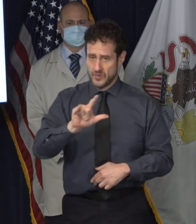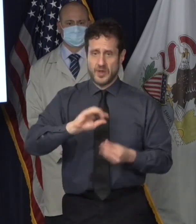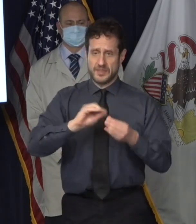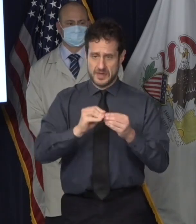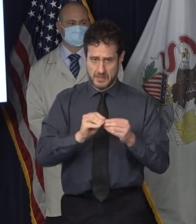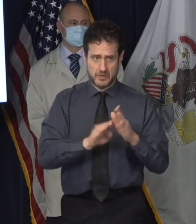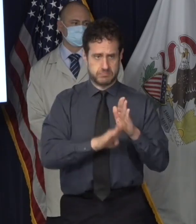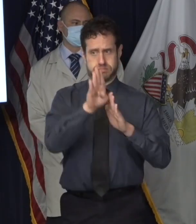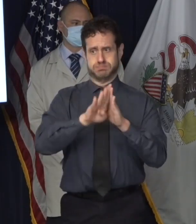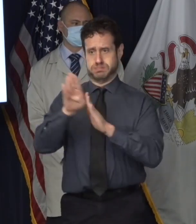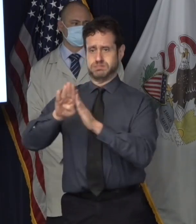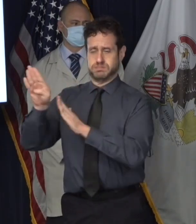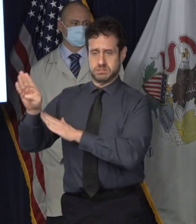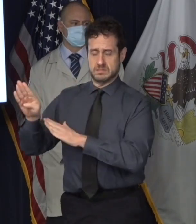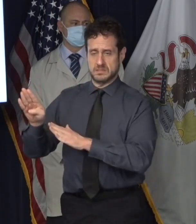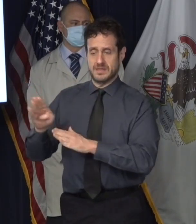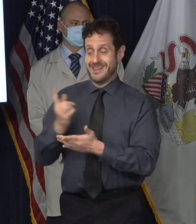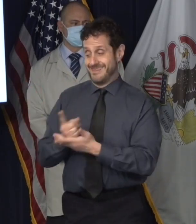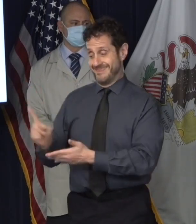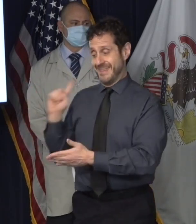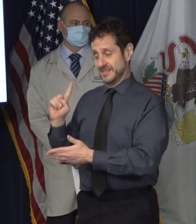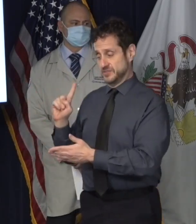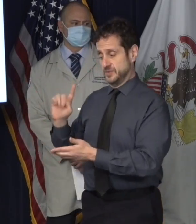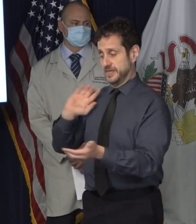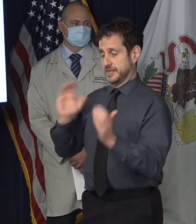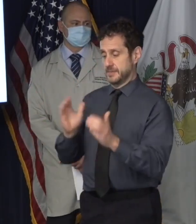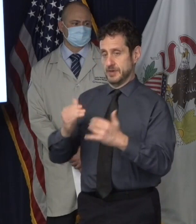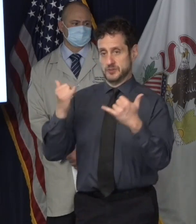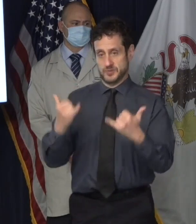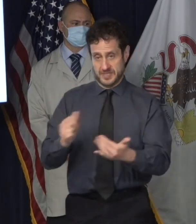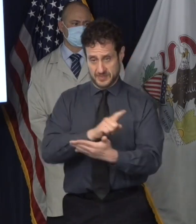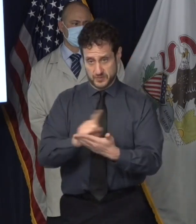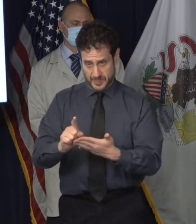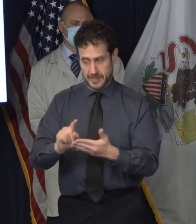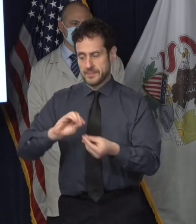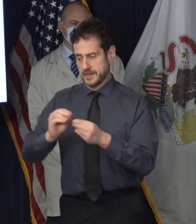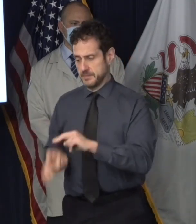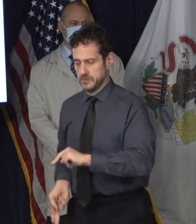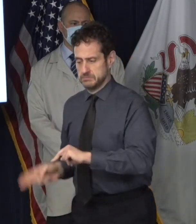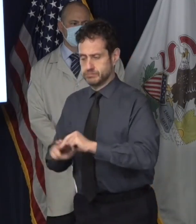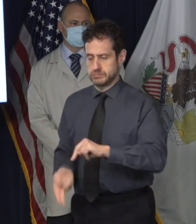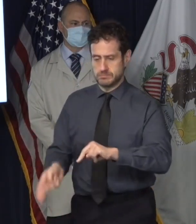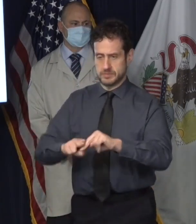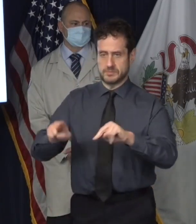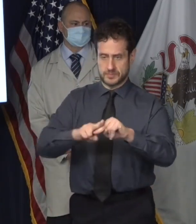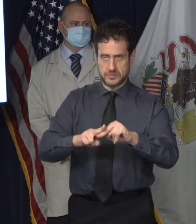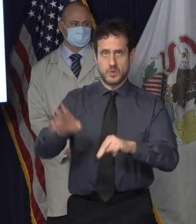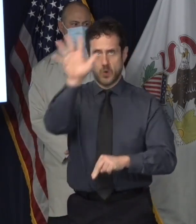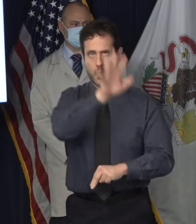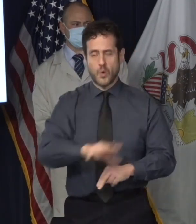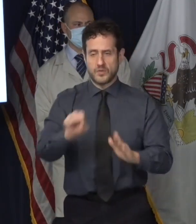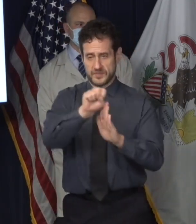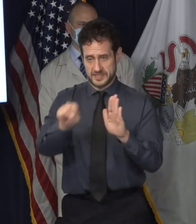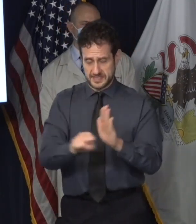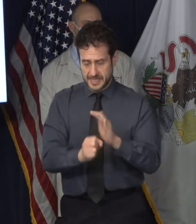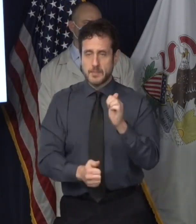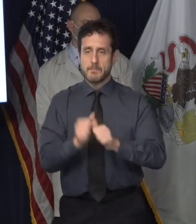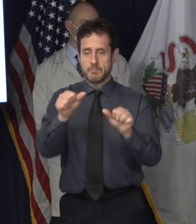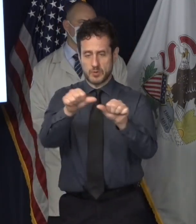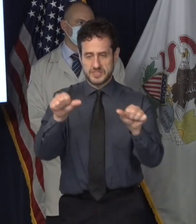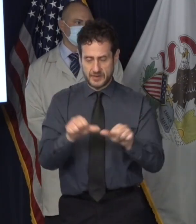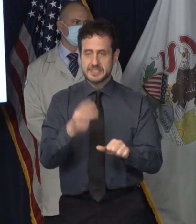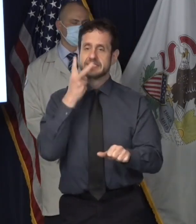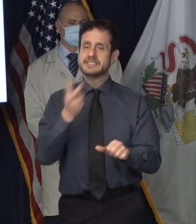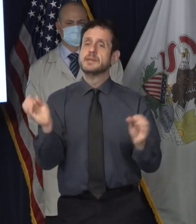show increases over last week, and most regions of the state continue to see increases in COVID-related